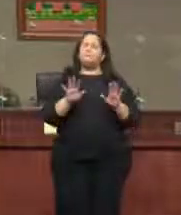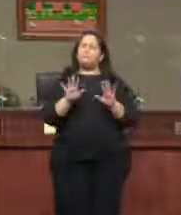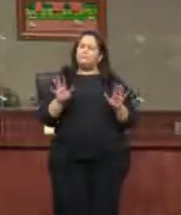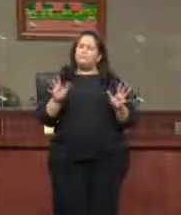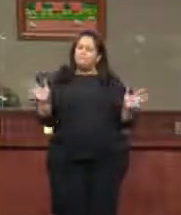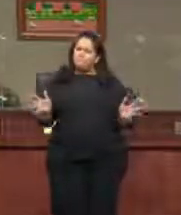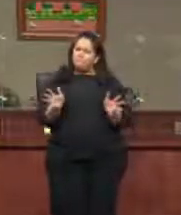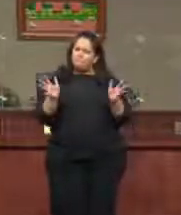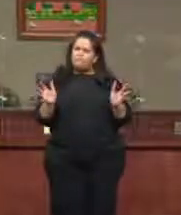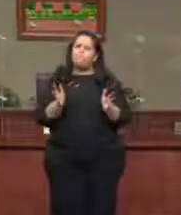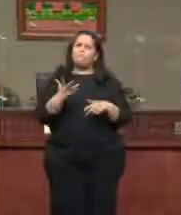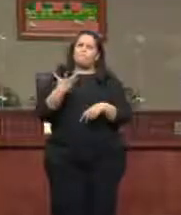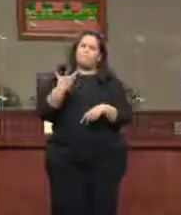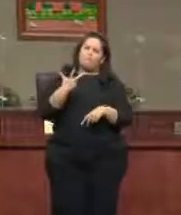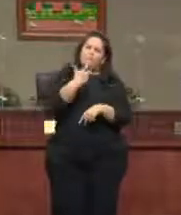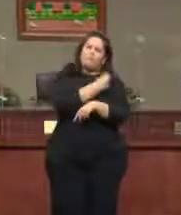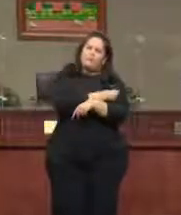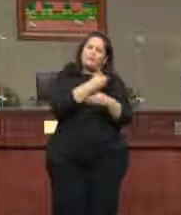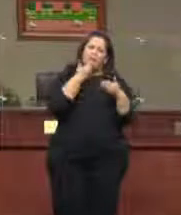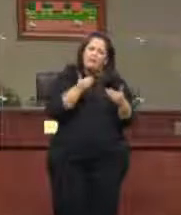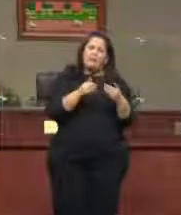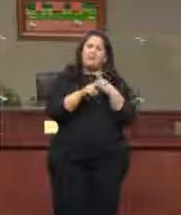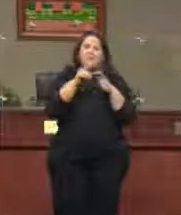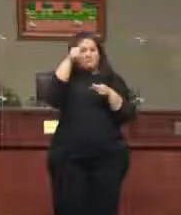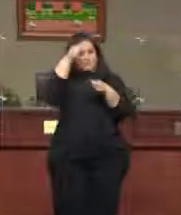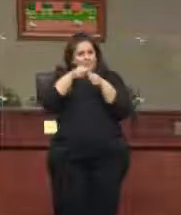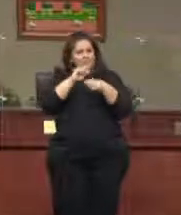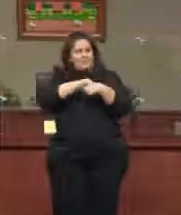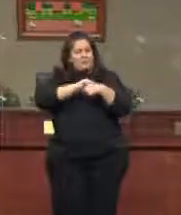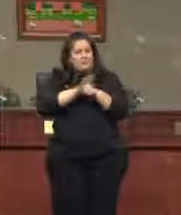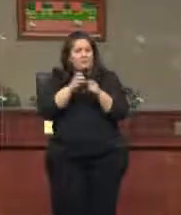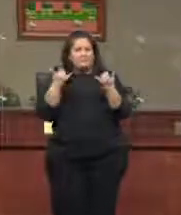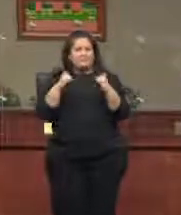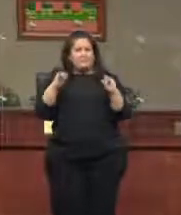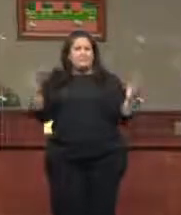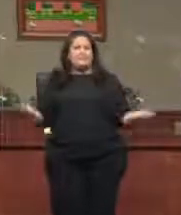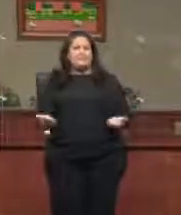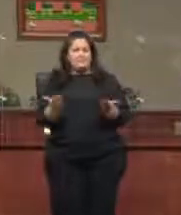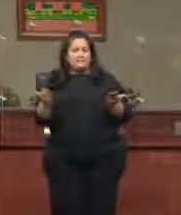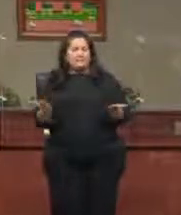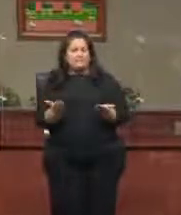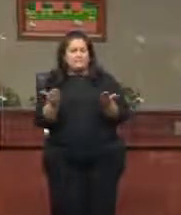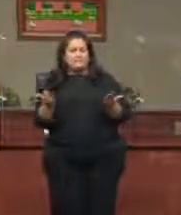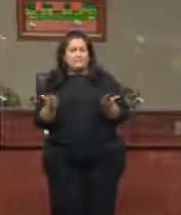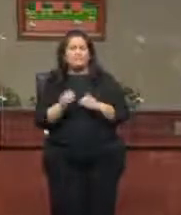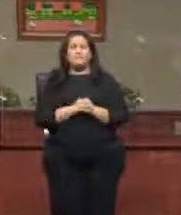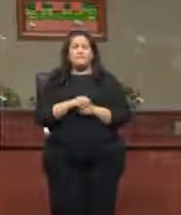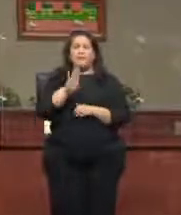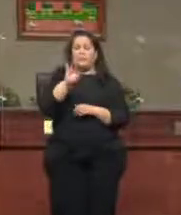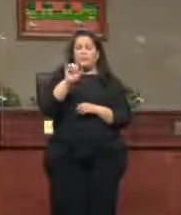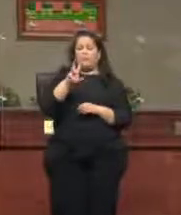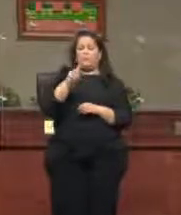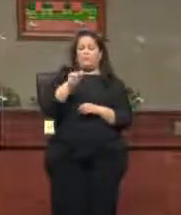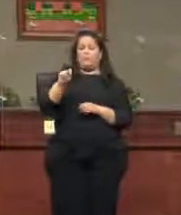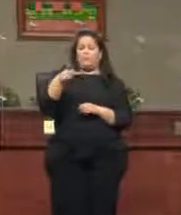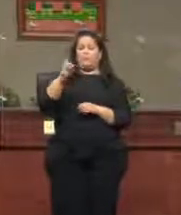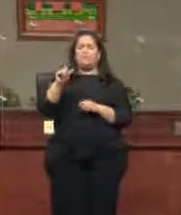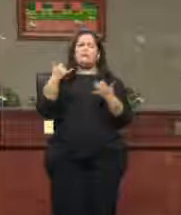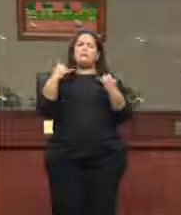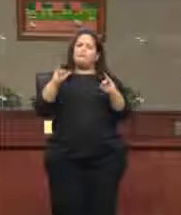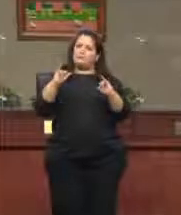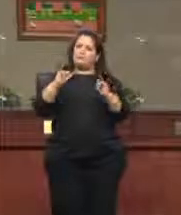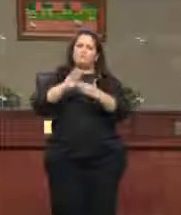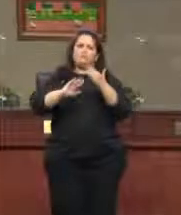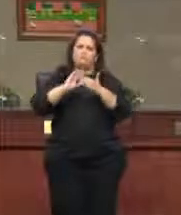The coronavirus is still very much alive in our community. Our Barnett Park is still open for free testing every